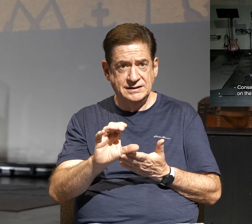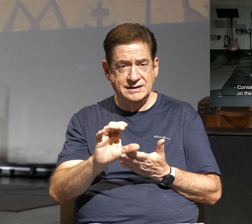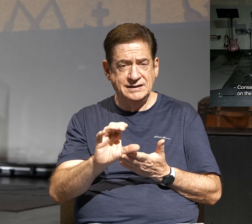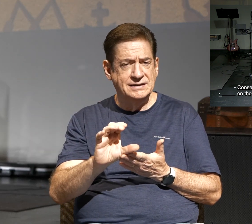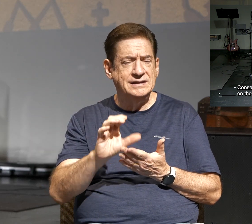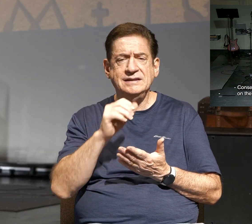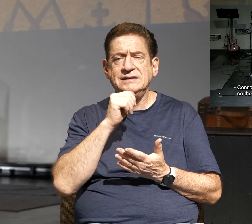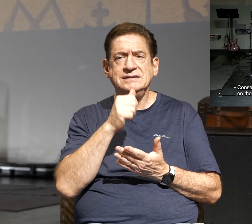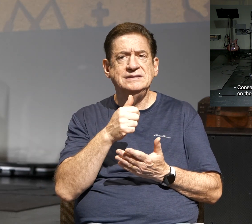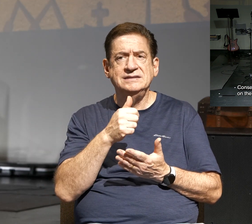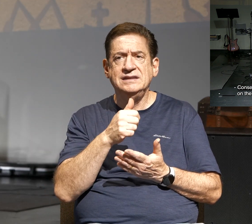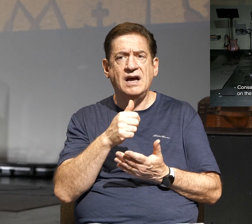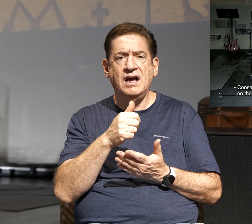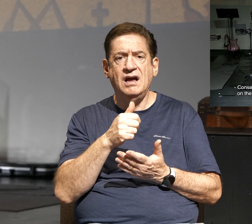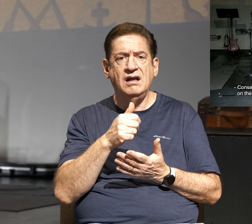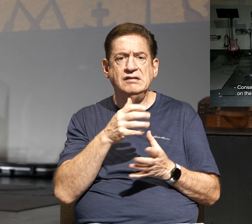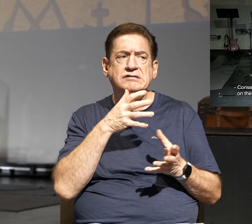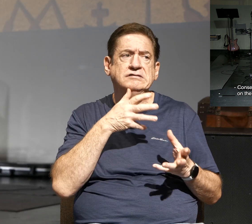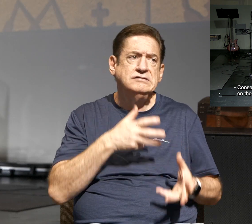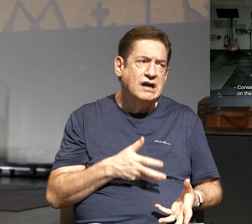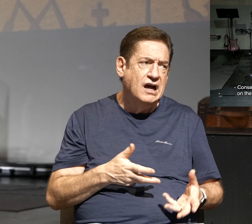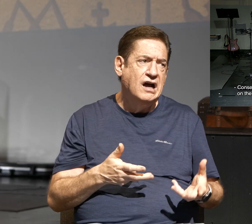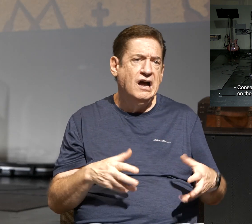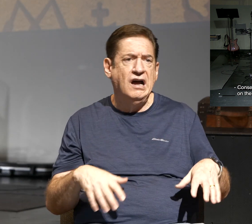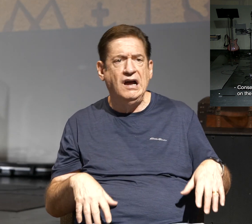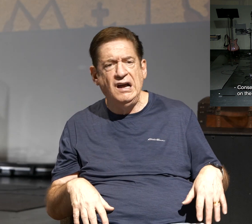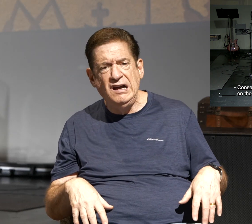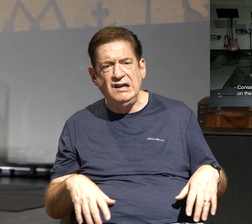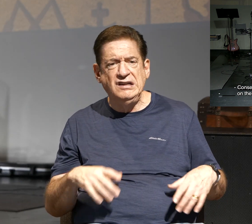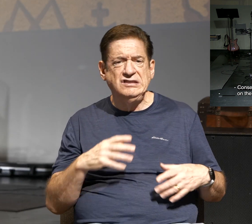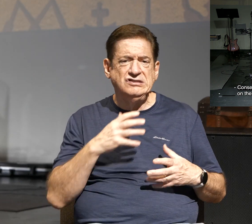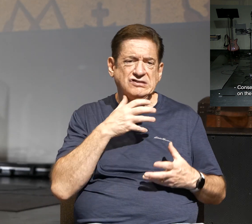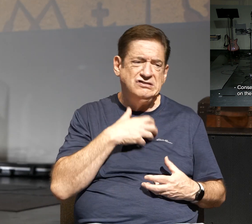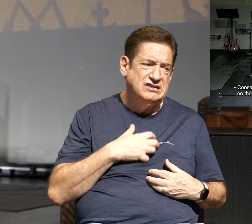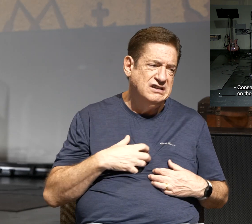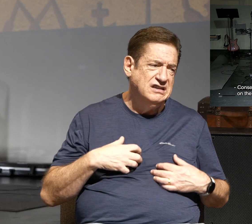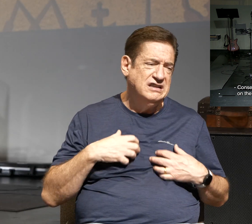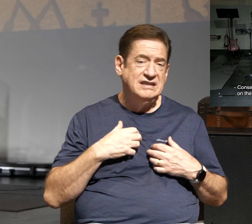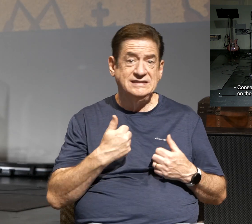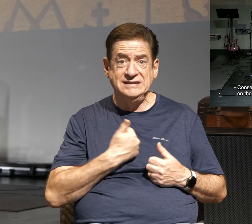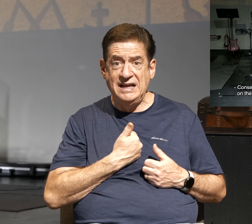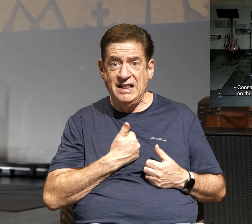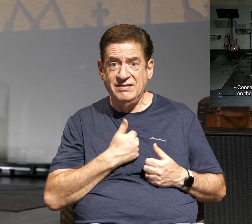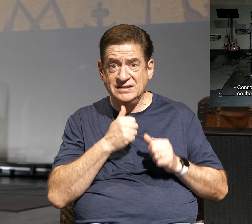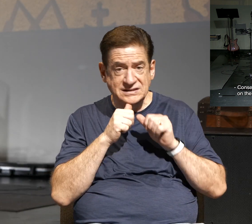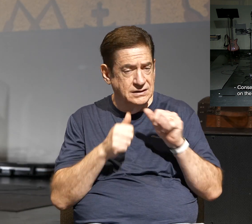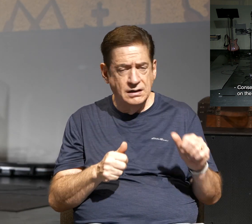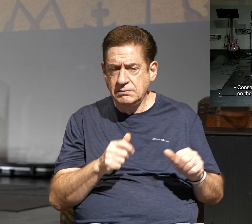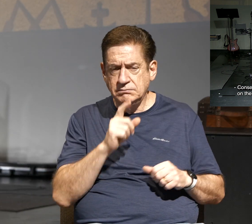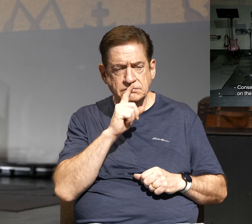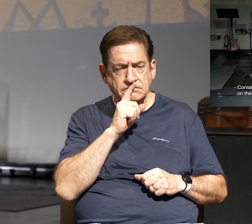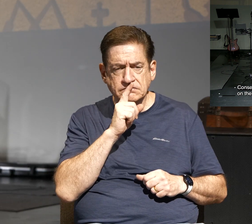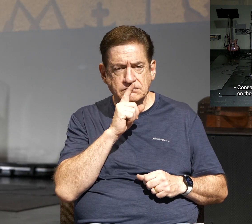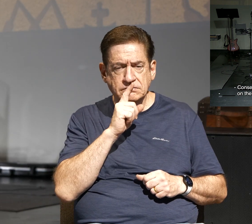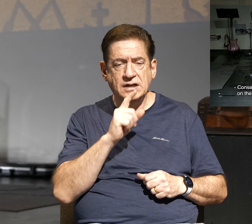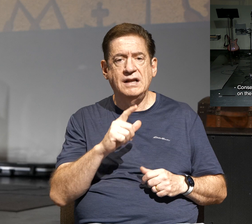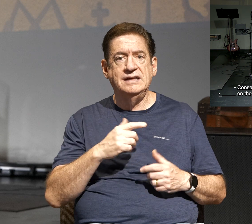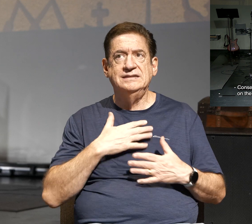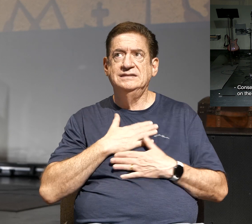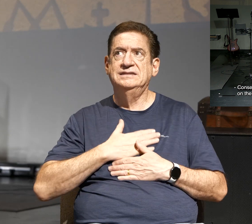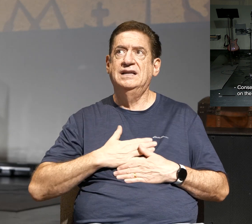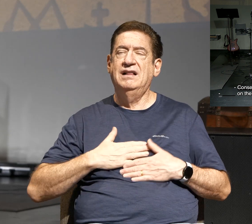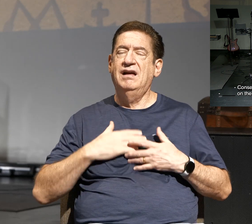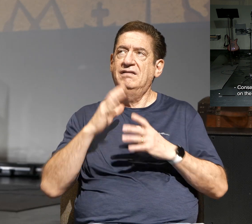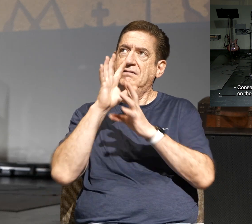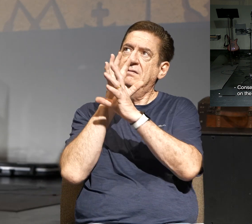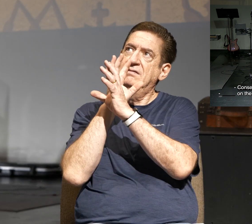is not the drudgery. It's not the drudgery of self-denial, but the delight of living